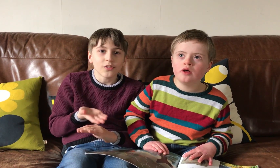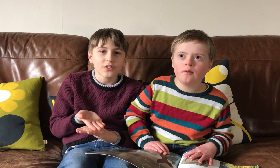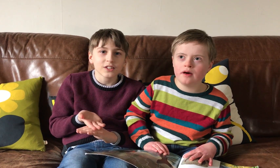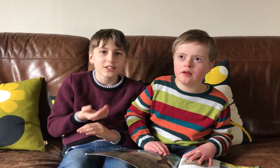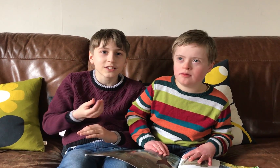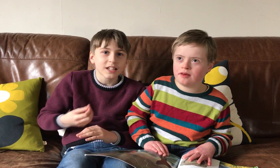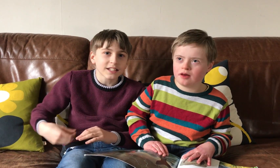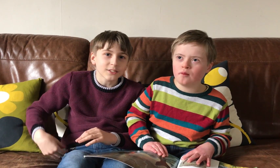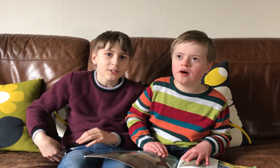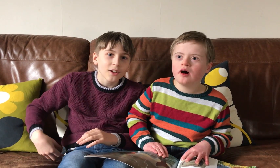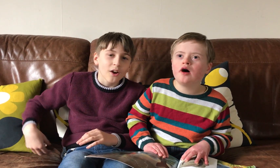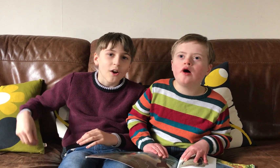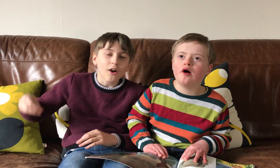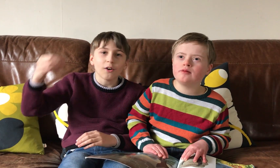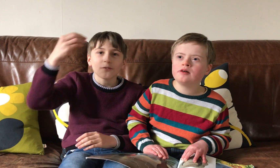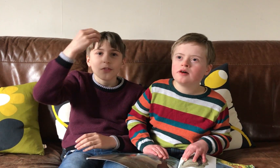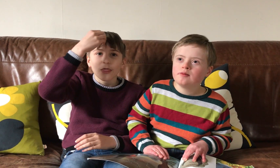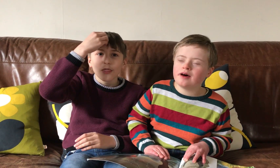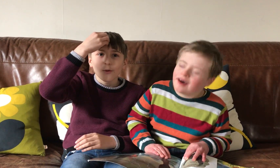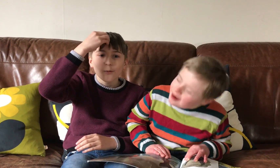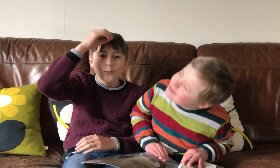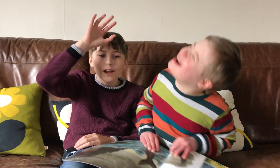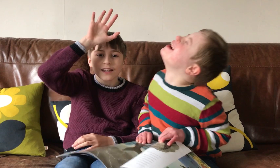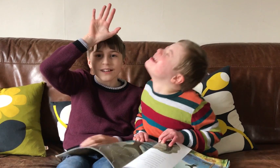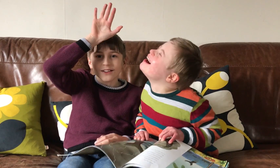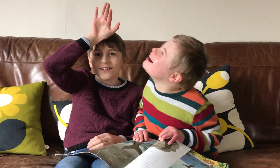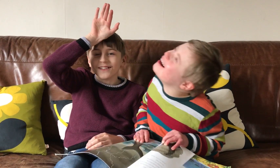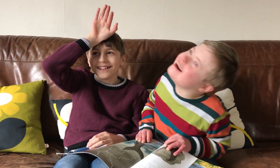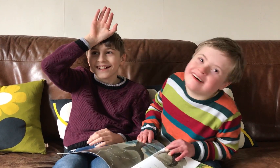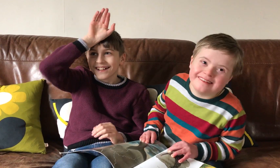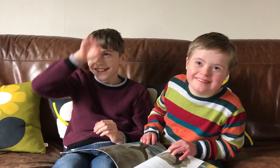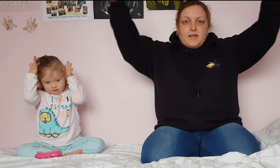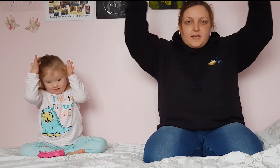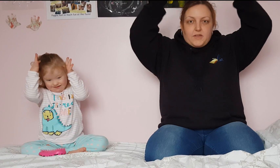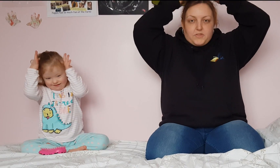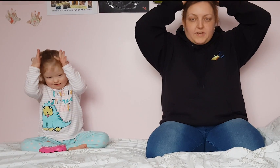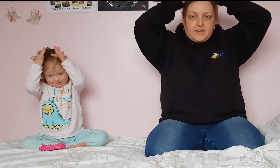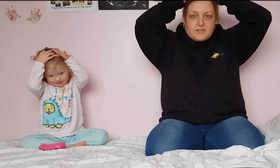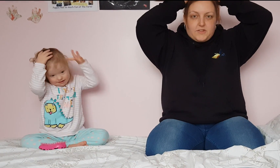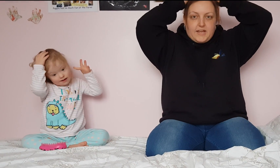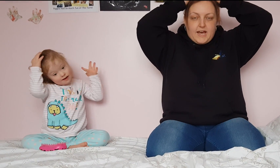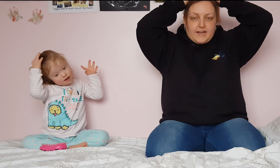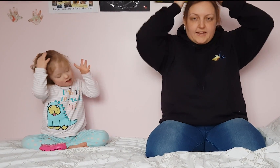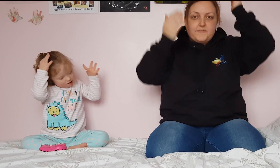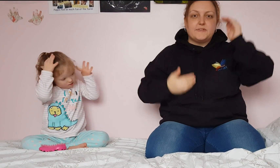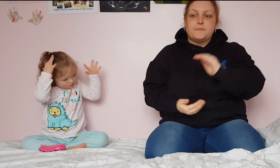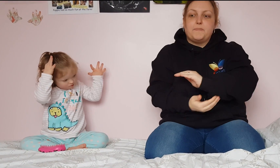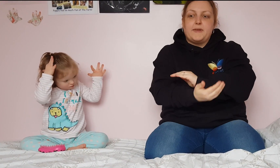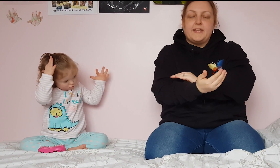on the tail of a whale. These are the caves